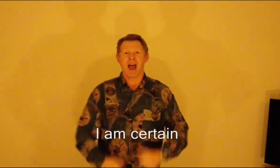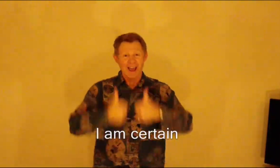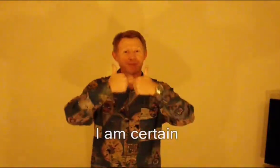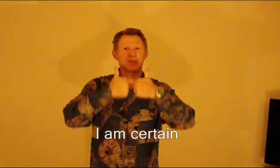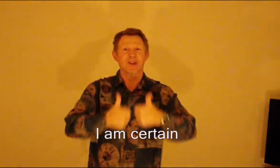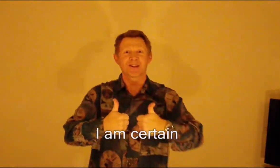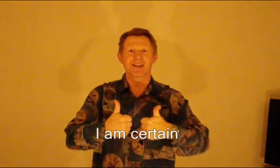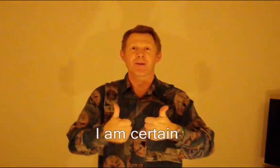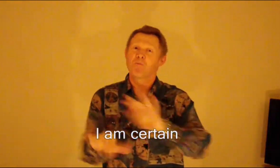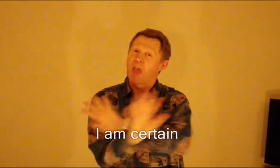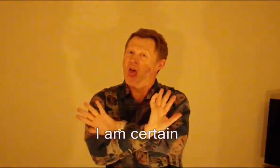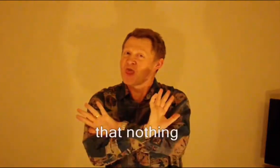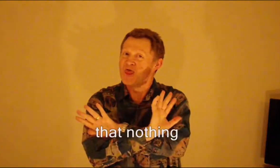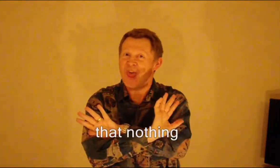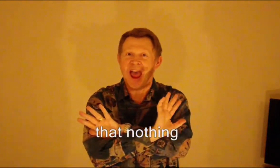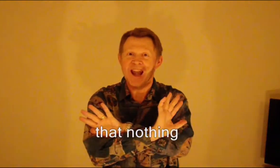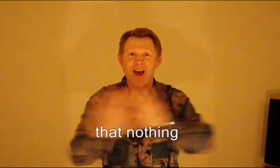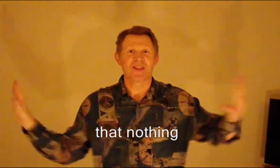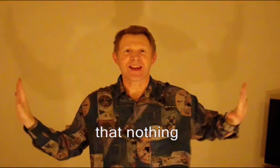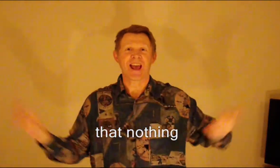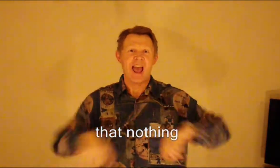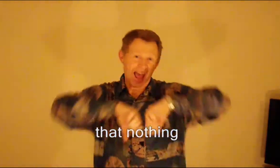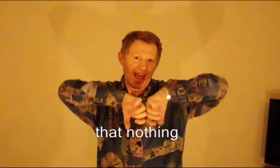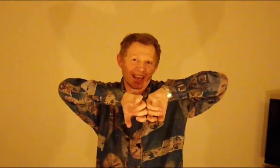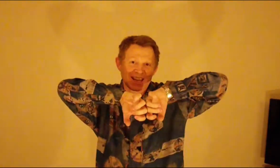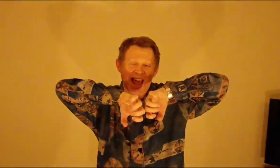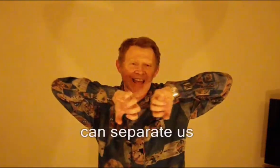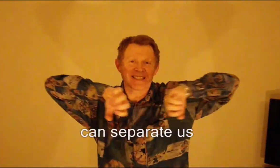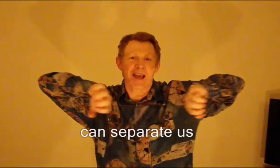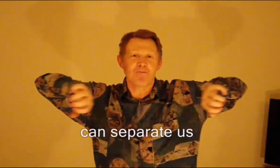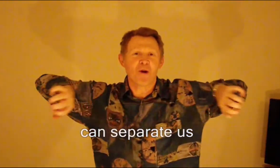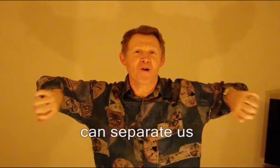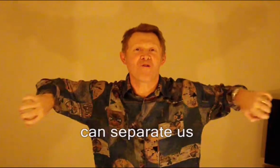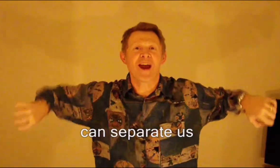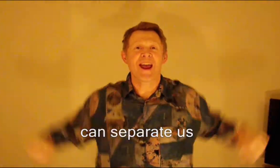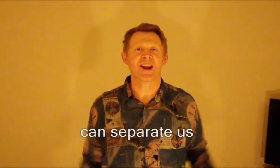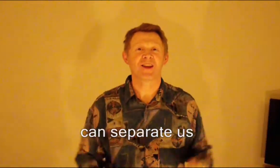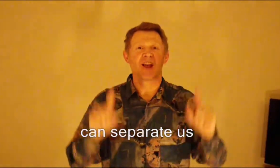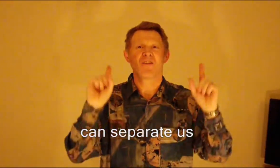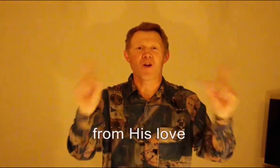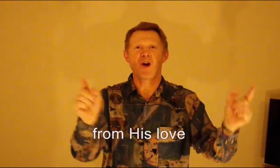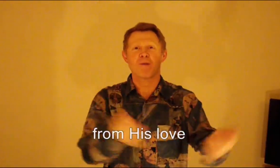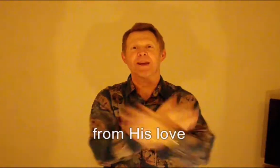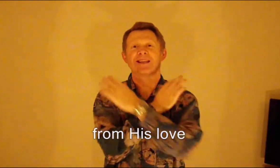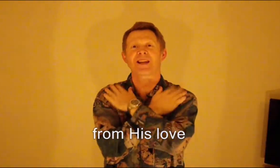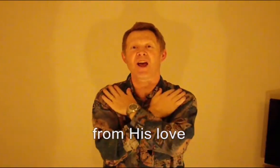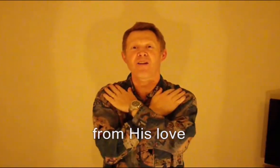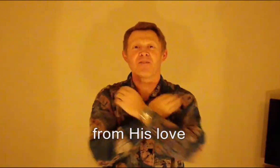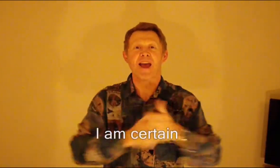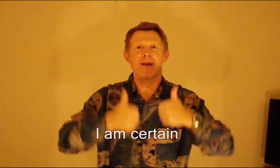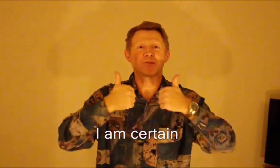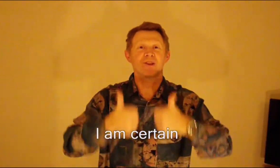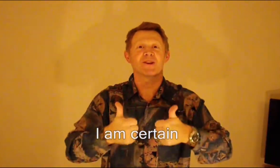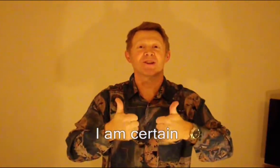I am certain that nothing can separate us from His love. I am